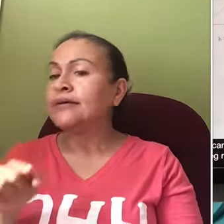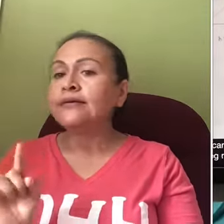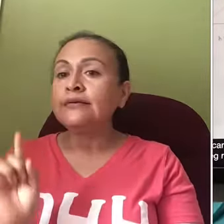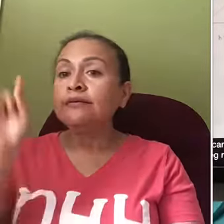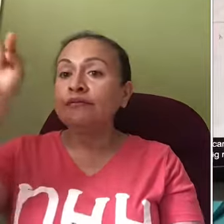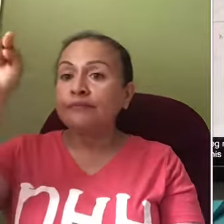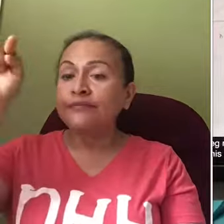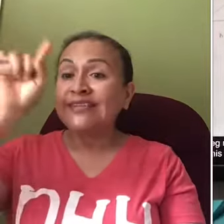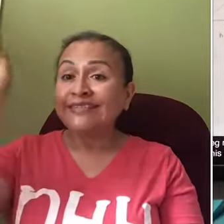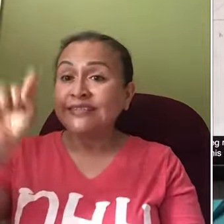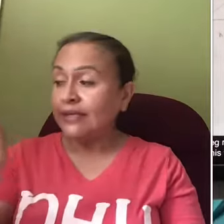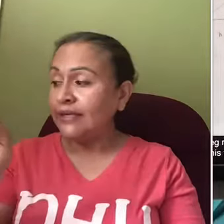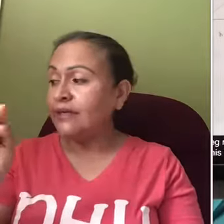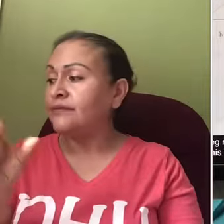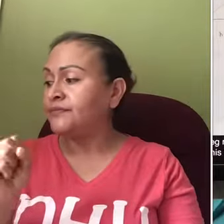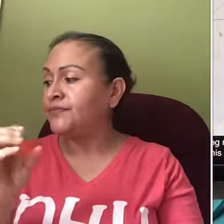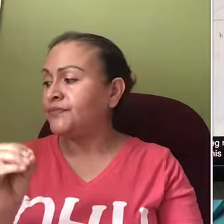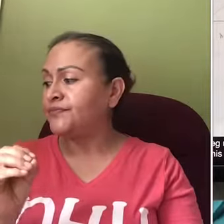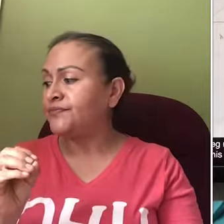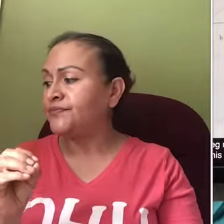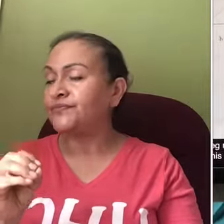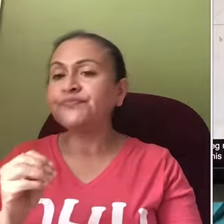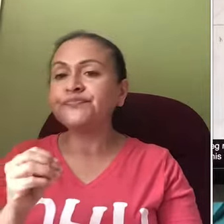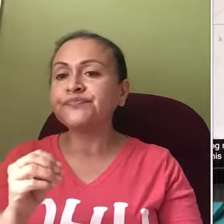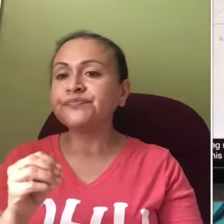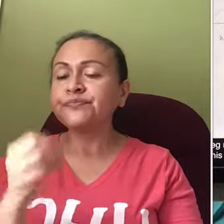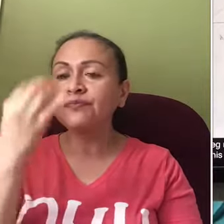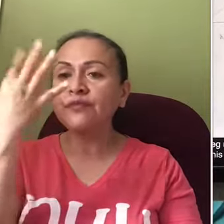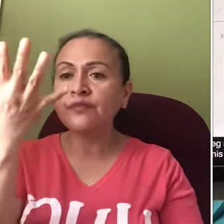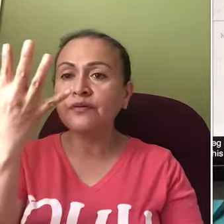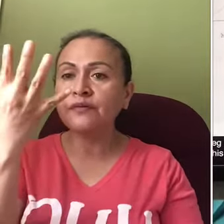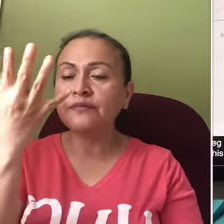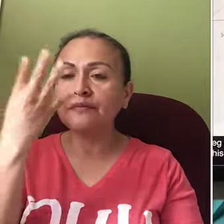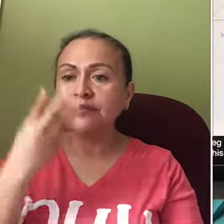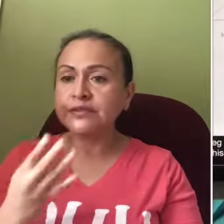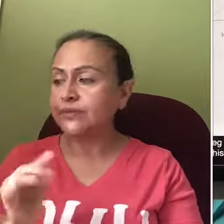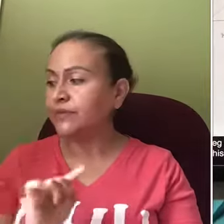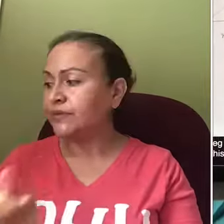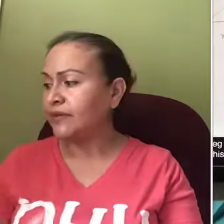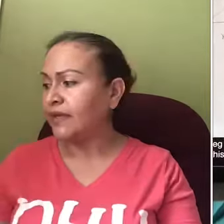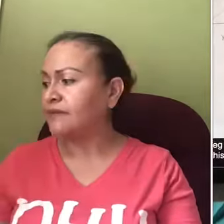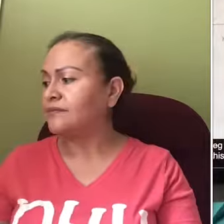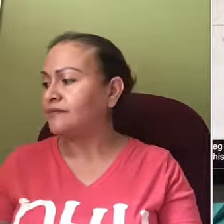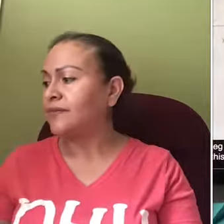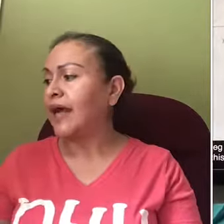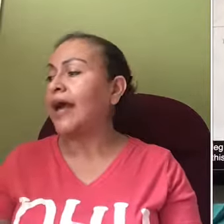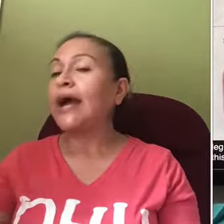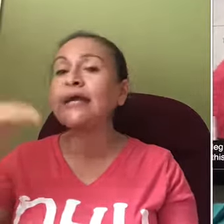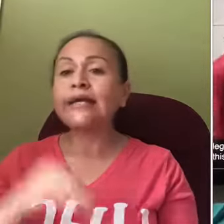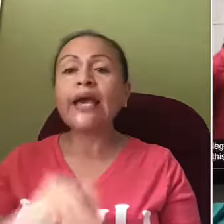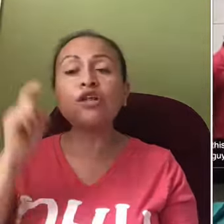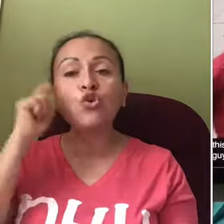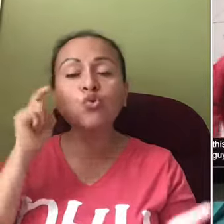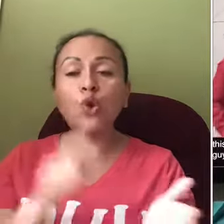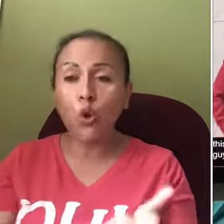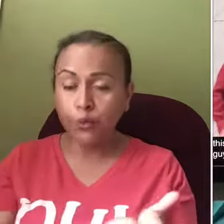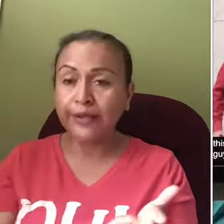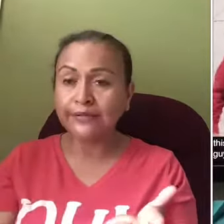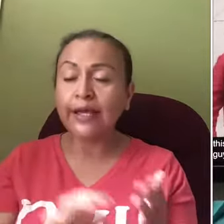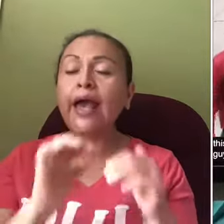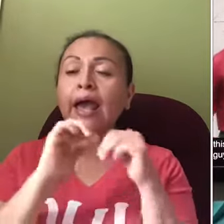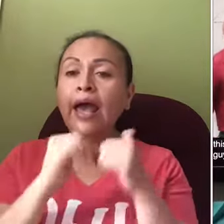triangle? Z. As 4 is to z. Again, do you guys notice